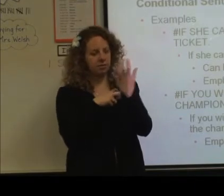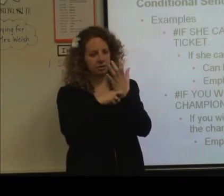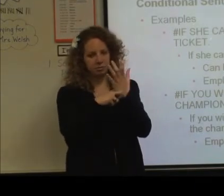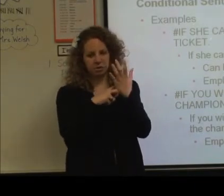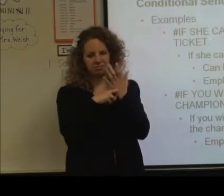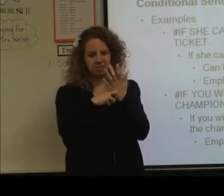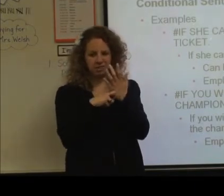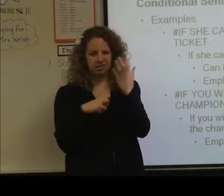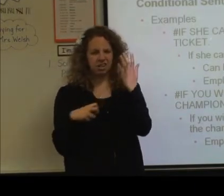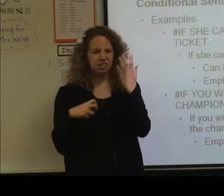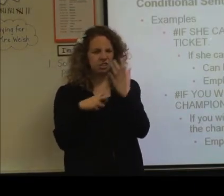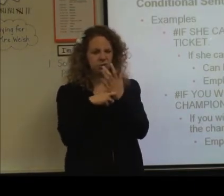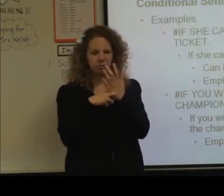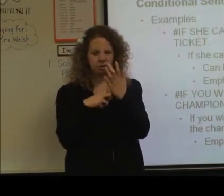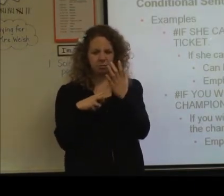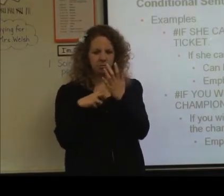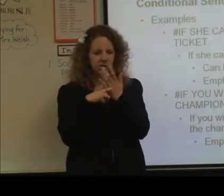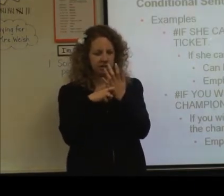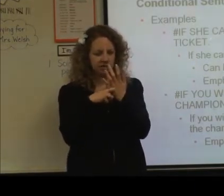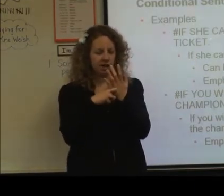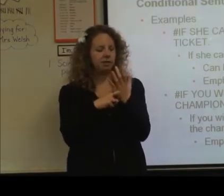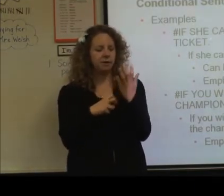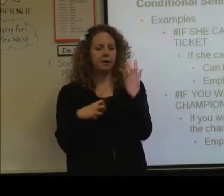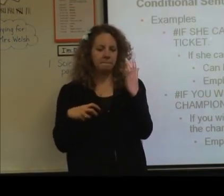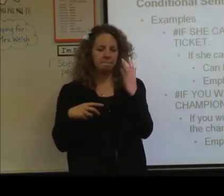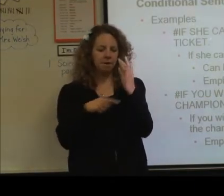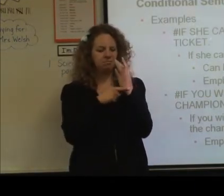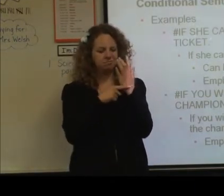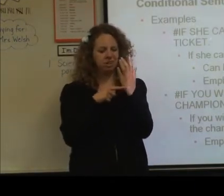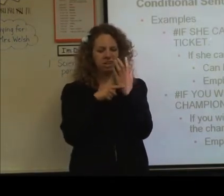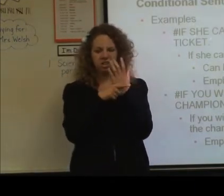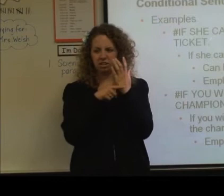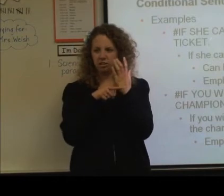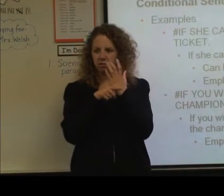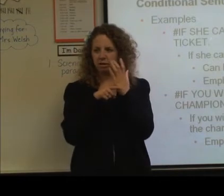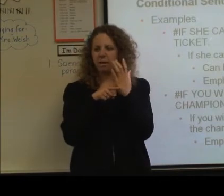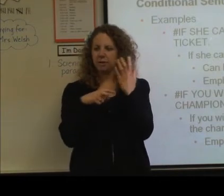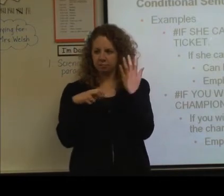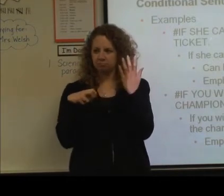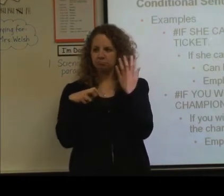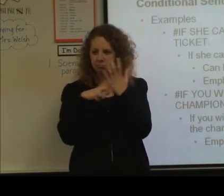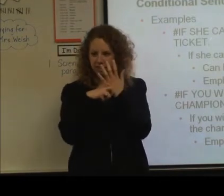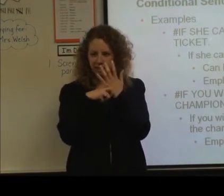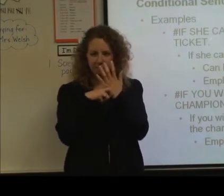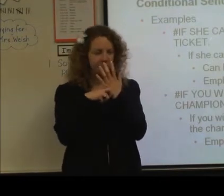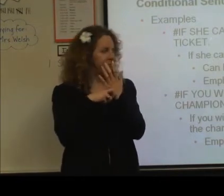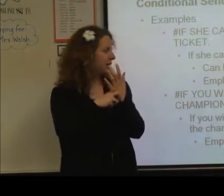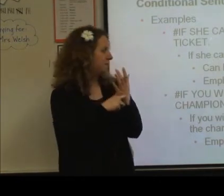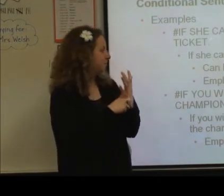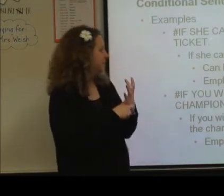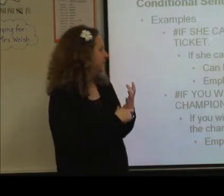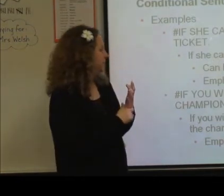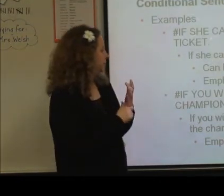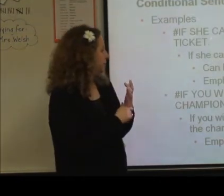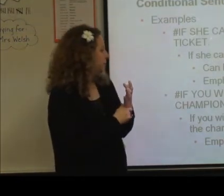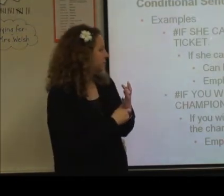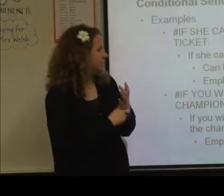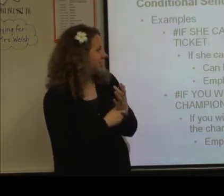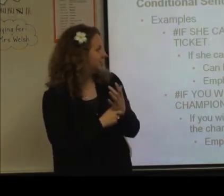there in the middle. It's not super, super important exactly where, but I generally do it right about there. Ticket. Okay? So, now you